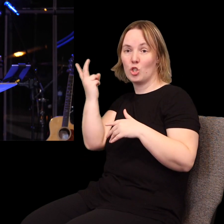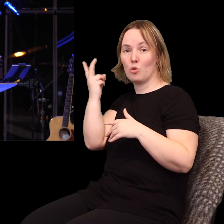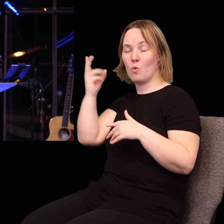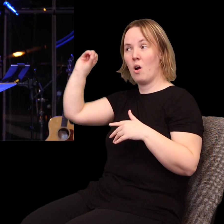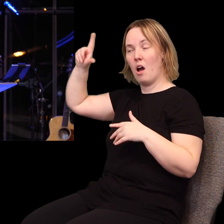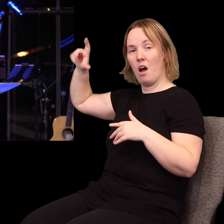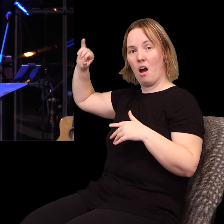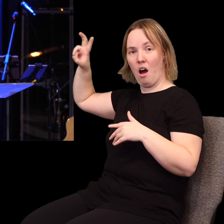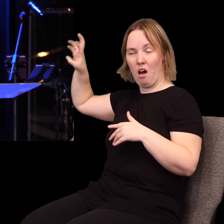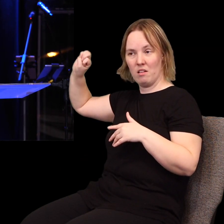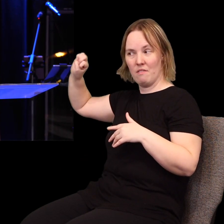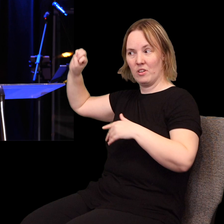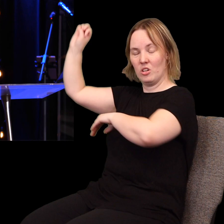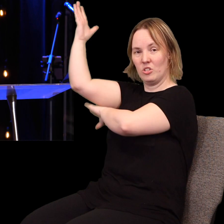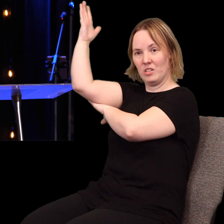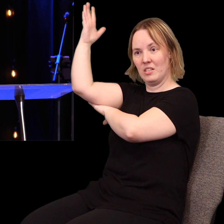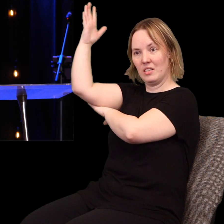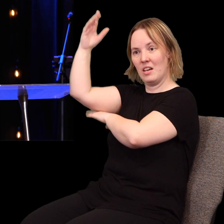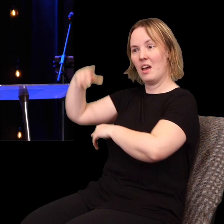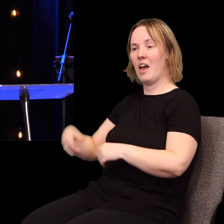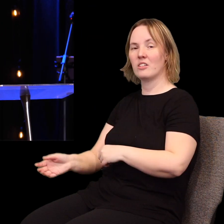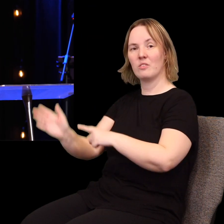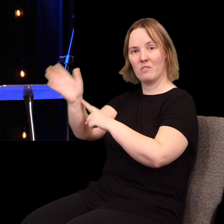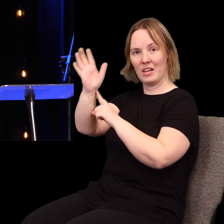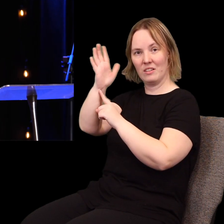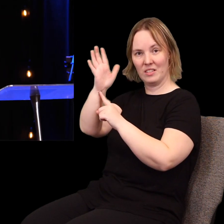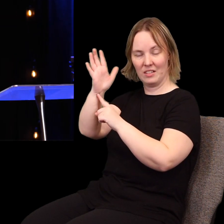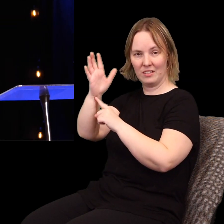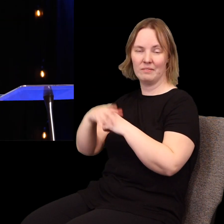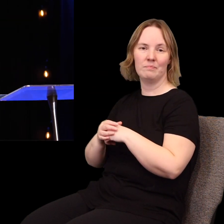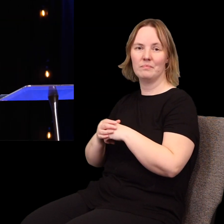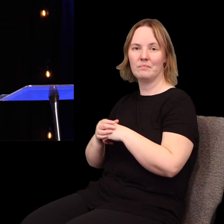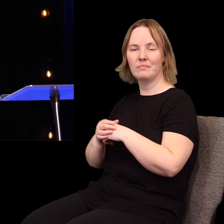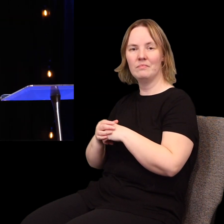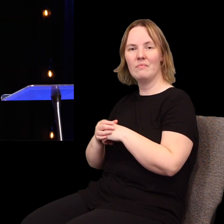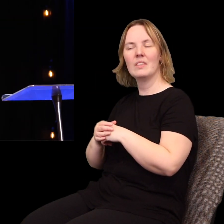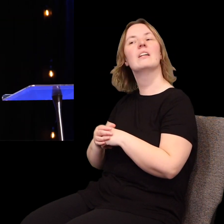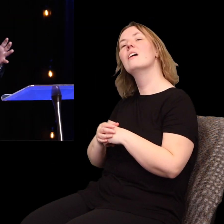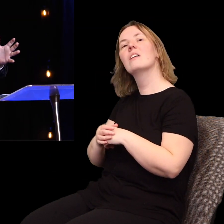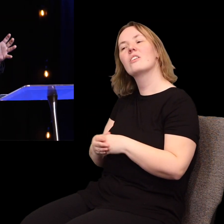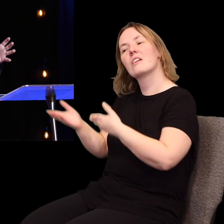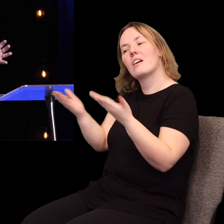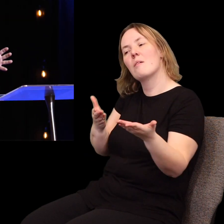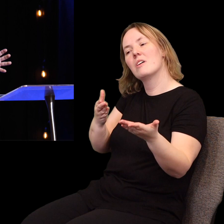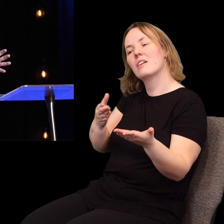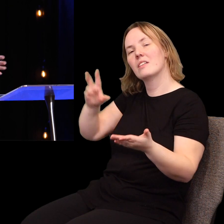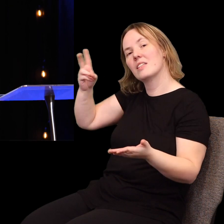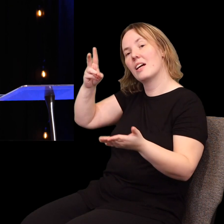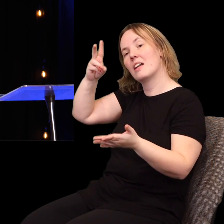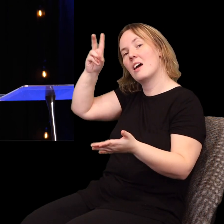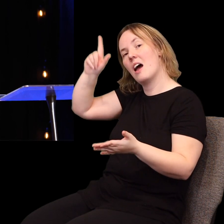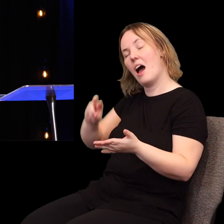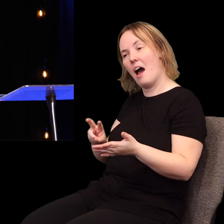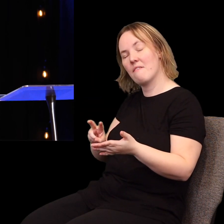olive trees and two candlesticks. And they are going to come into this world in the second half of Daniel's 7 years,